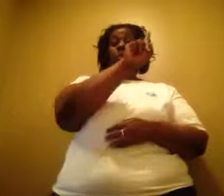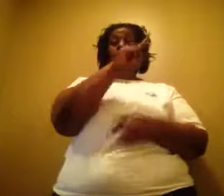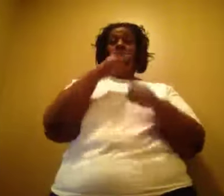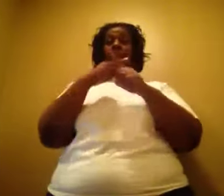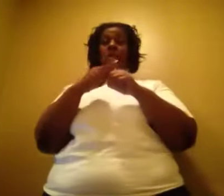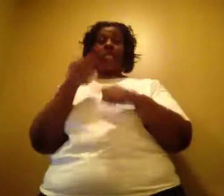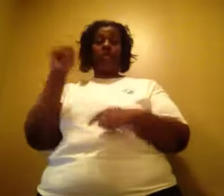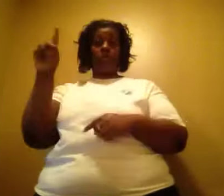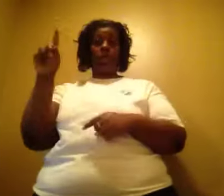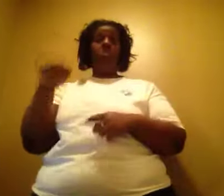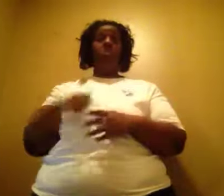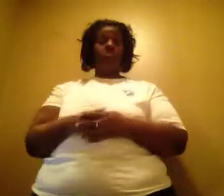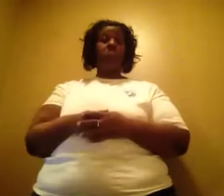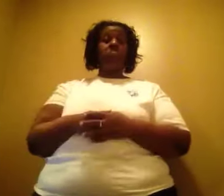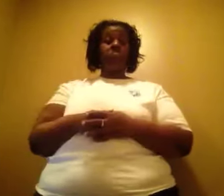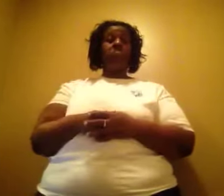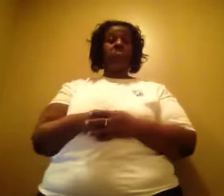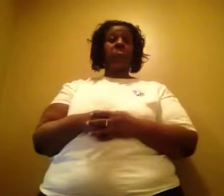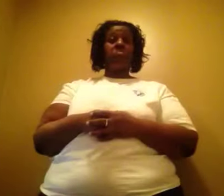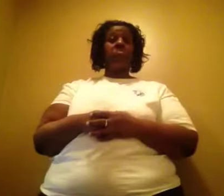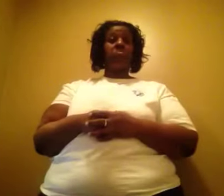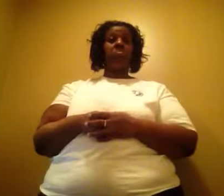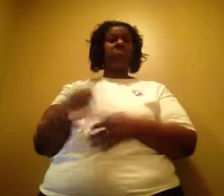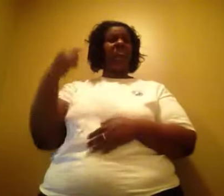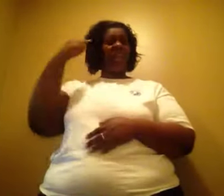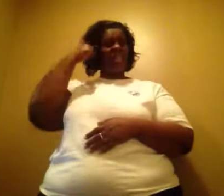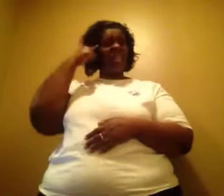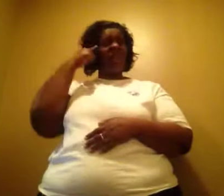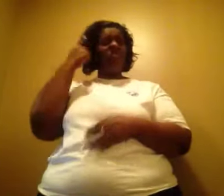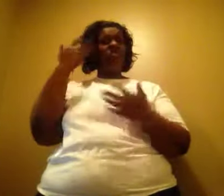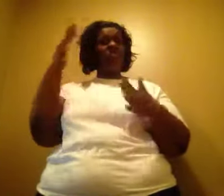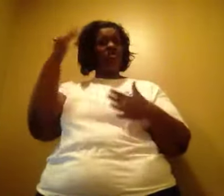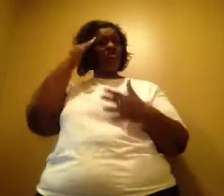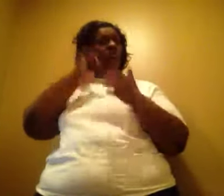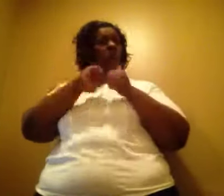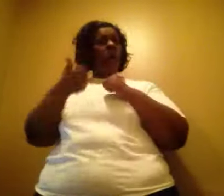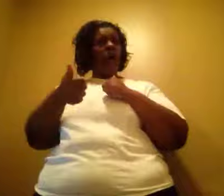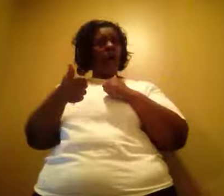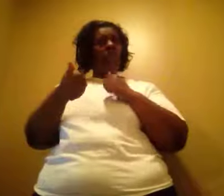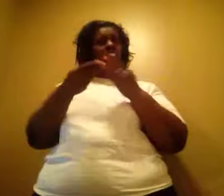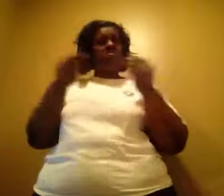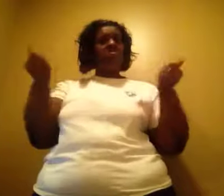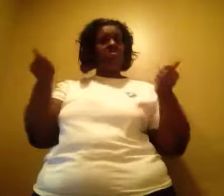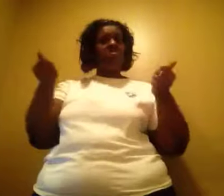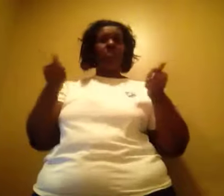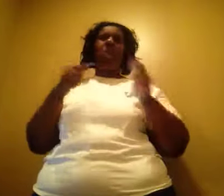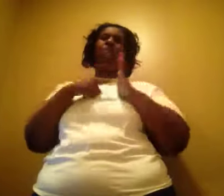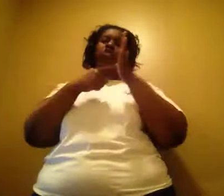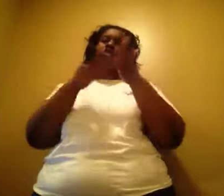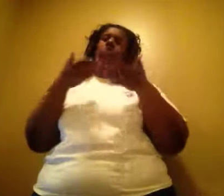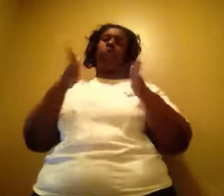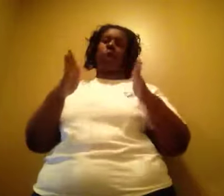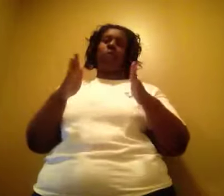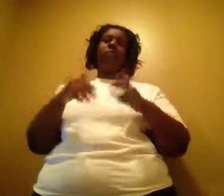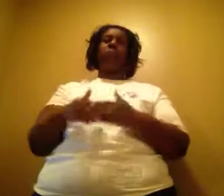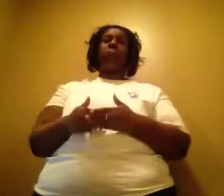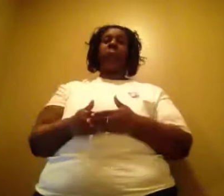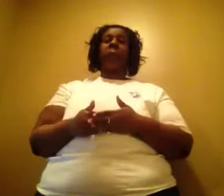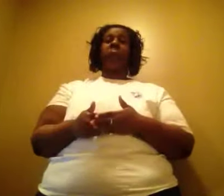1. And I think you already know how to do this, but I'll kind of show you a way of doing it in case you don't have this memorized